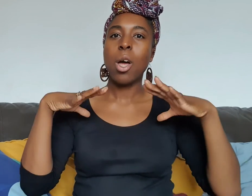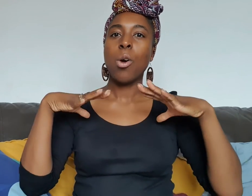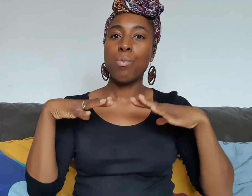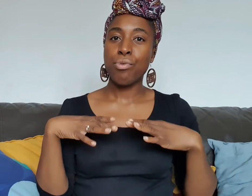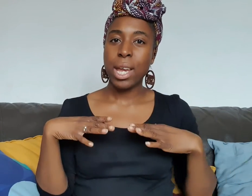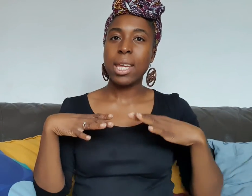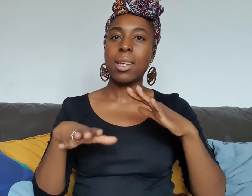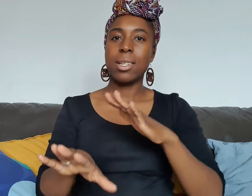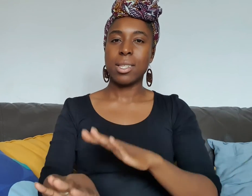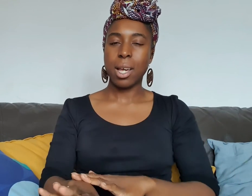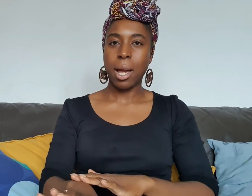Break time.